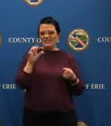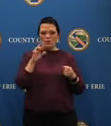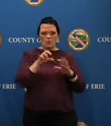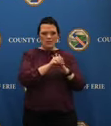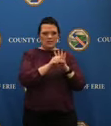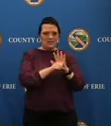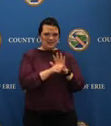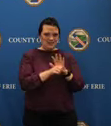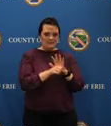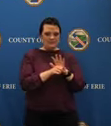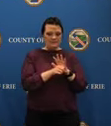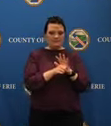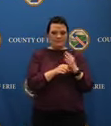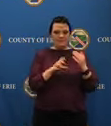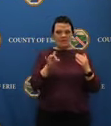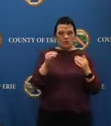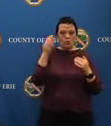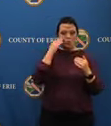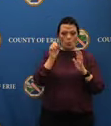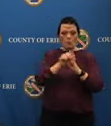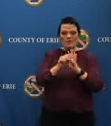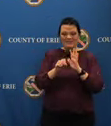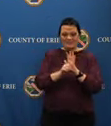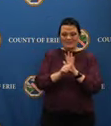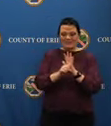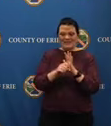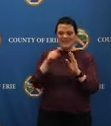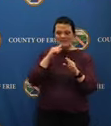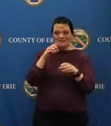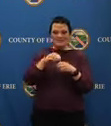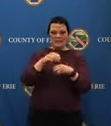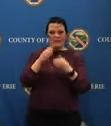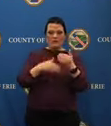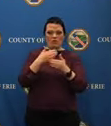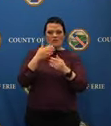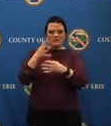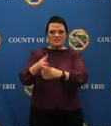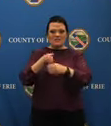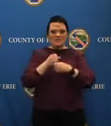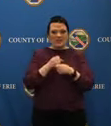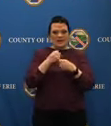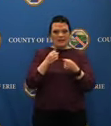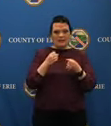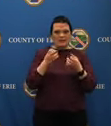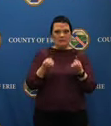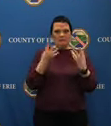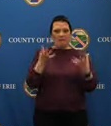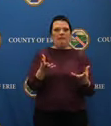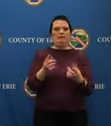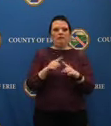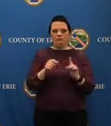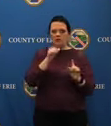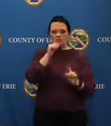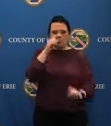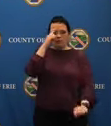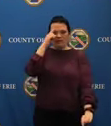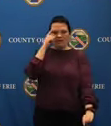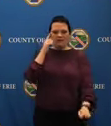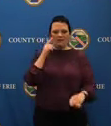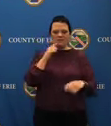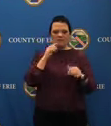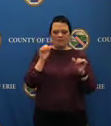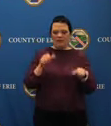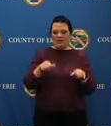state. I do know the state is in the process of acquiring a number of them, but I don't think that they've been able